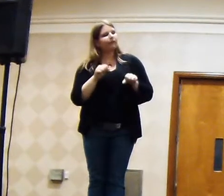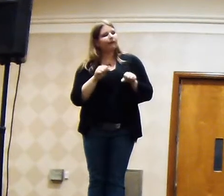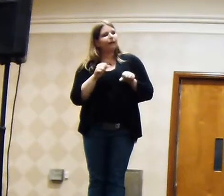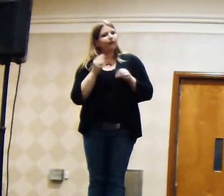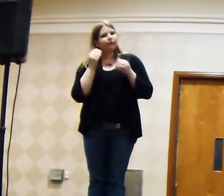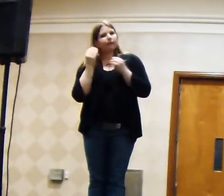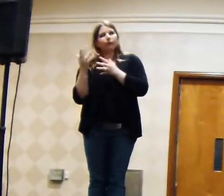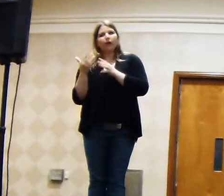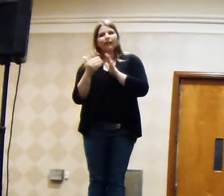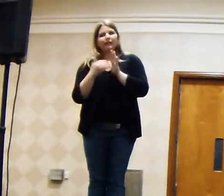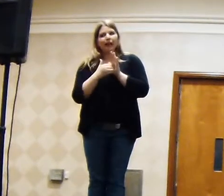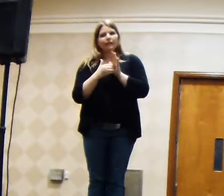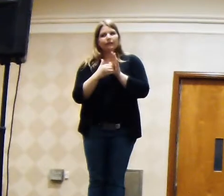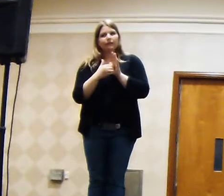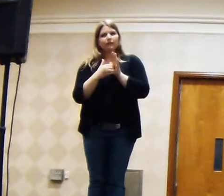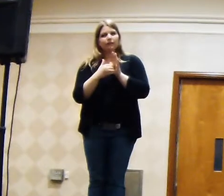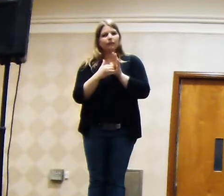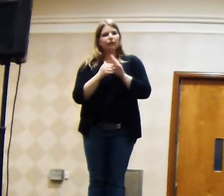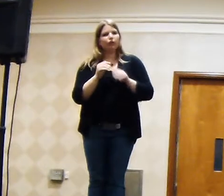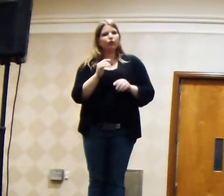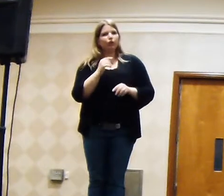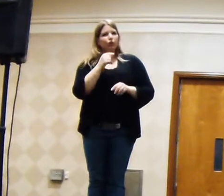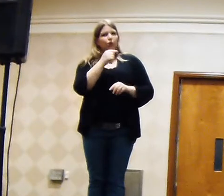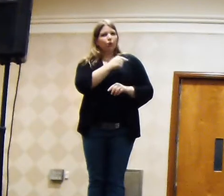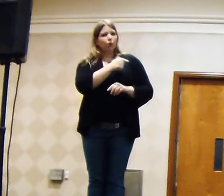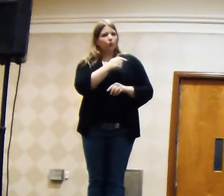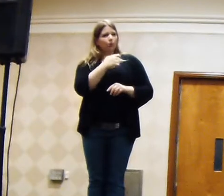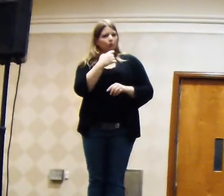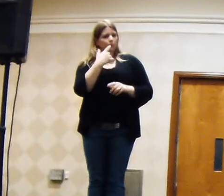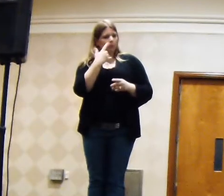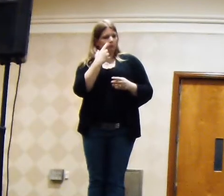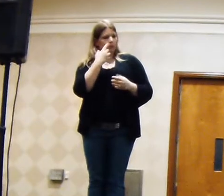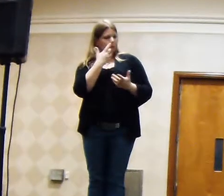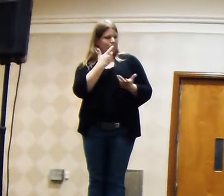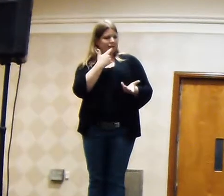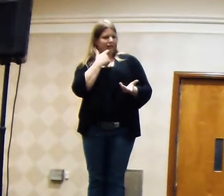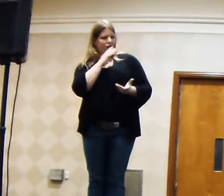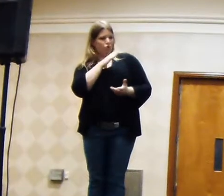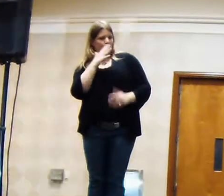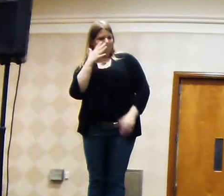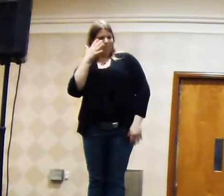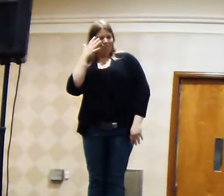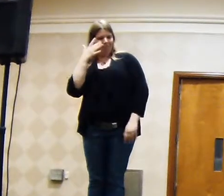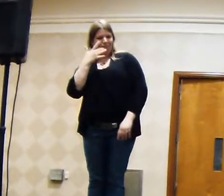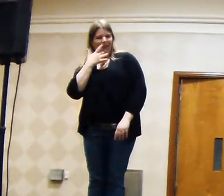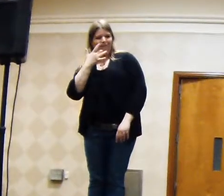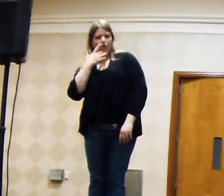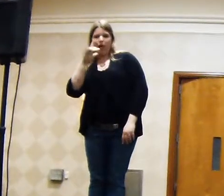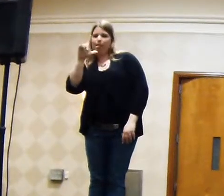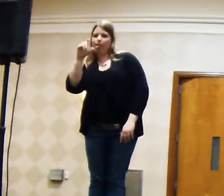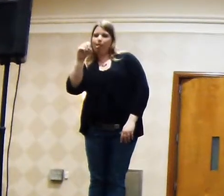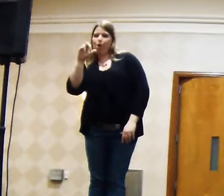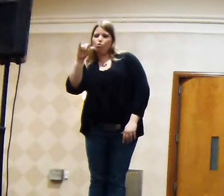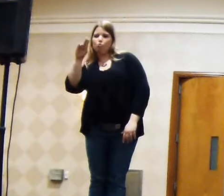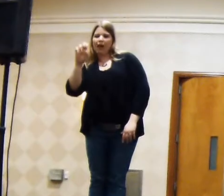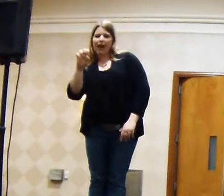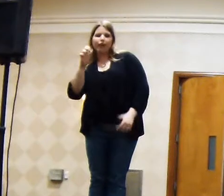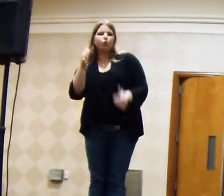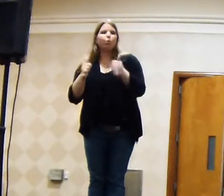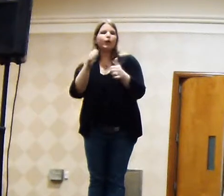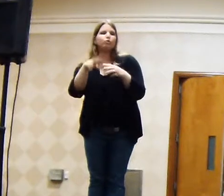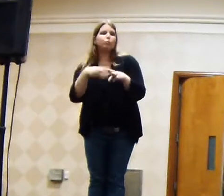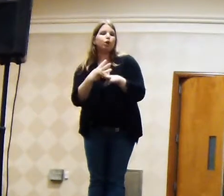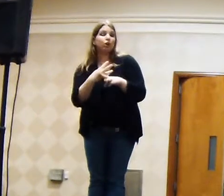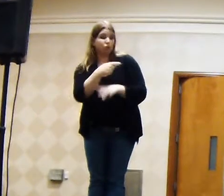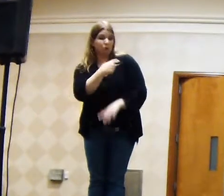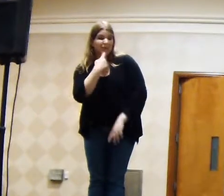I happen to love it. You've mentioned that your sort of favorite incarnation of Lorraine was Biff